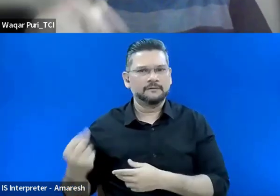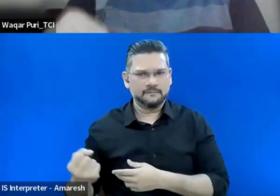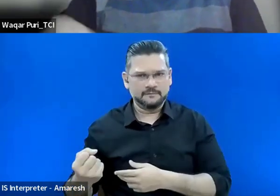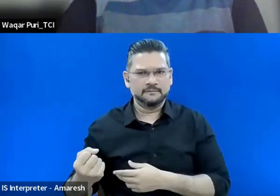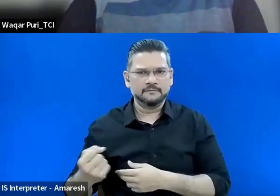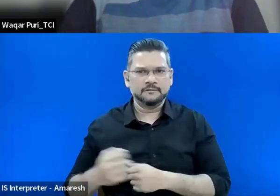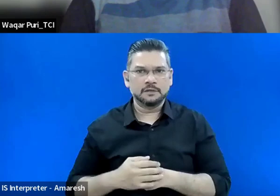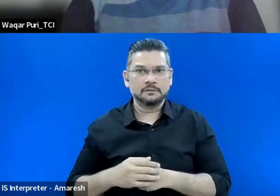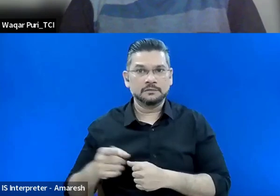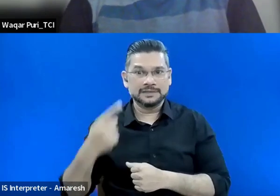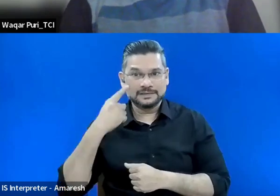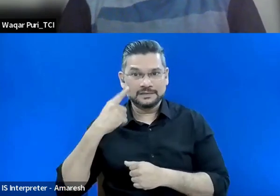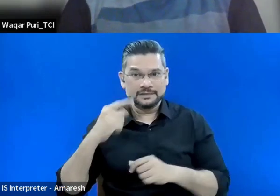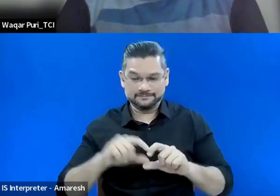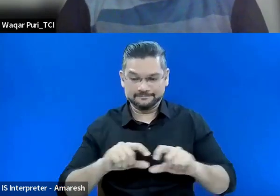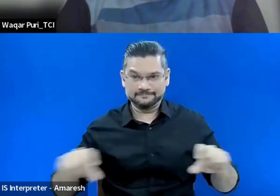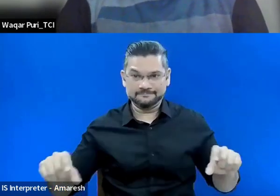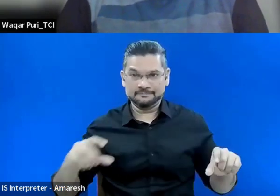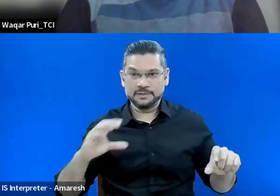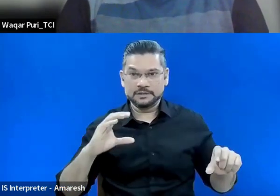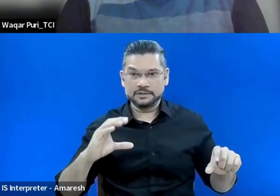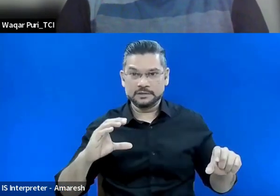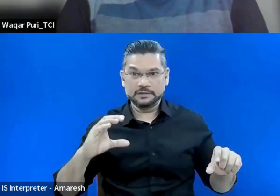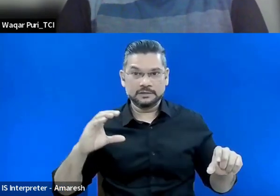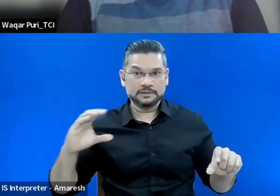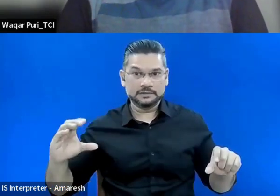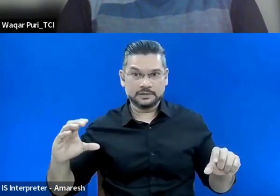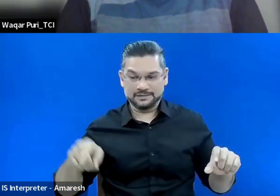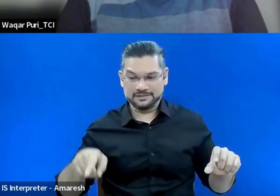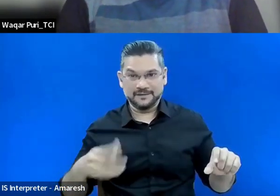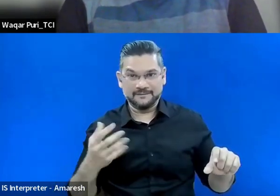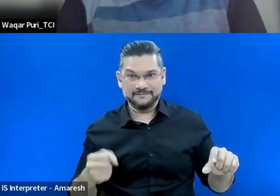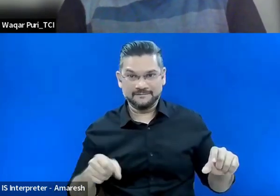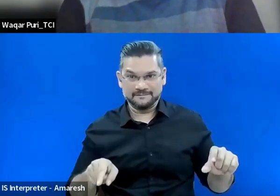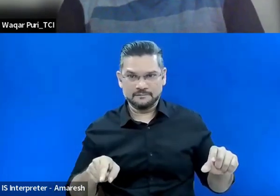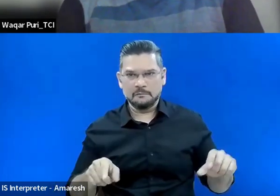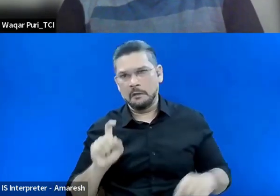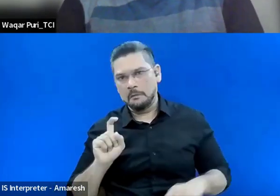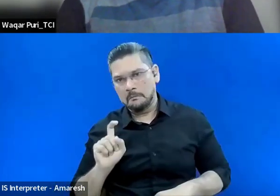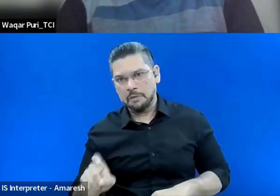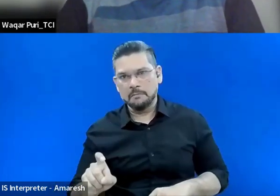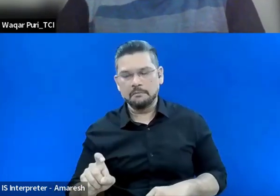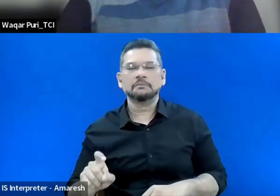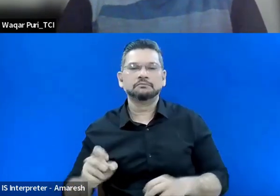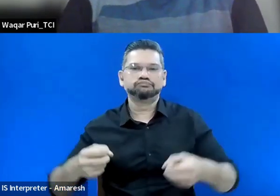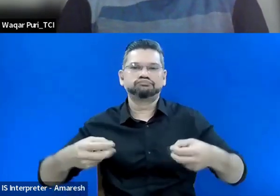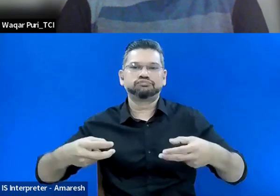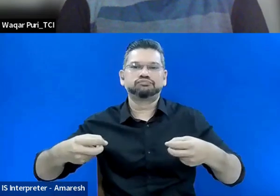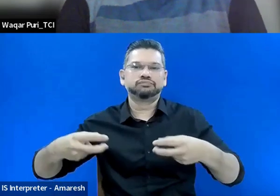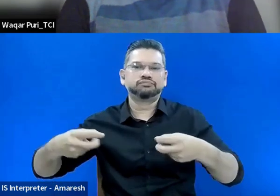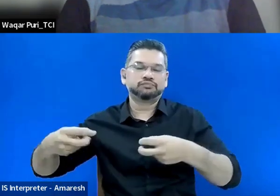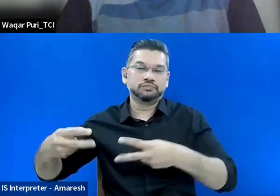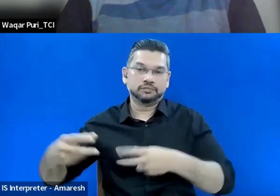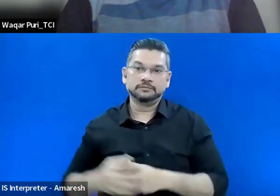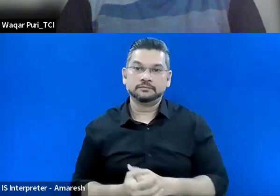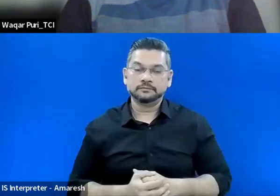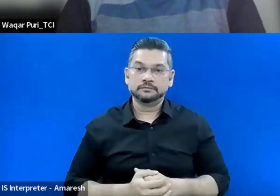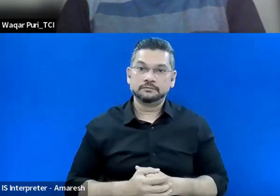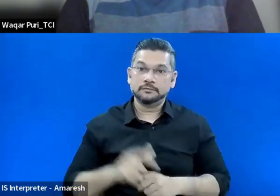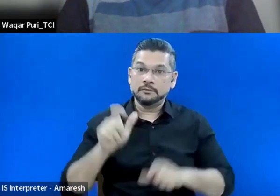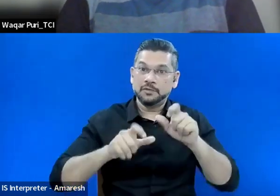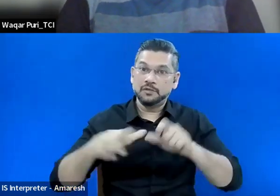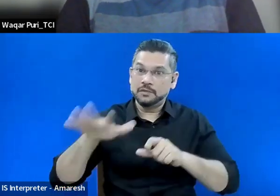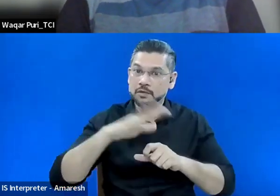the CC button at the bottom of your screen. You are requested to keep your microphones and videos off while you are not